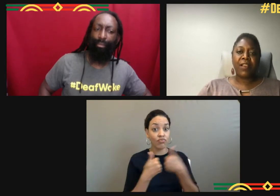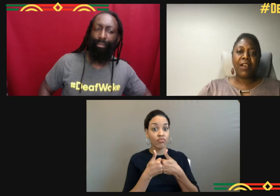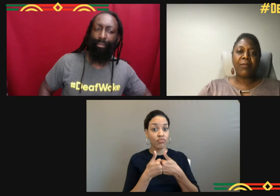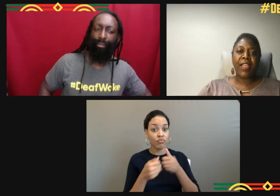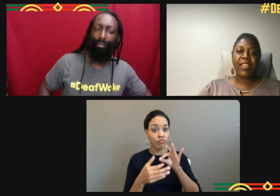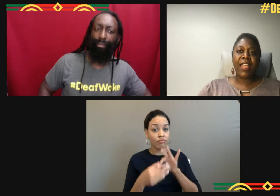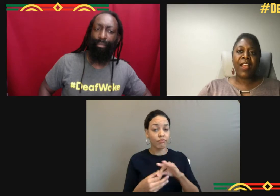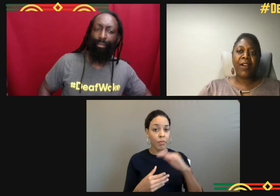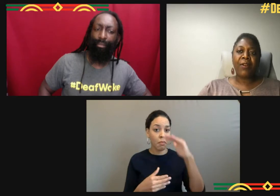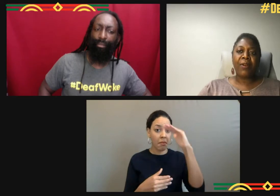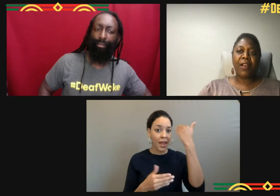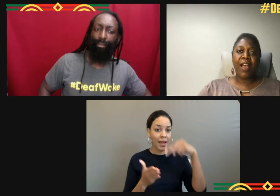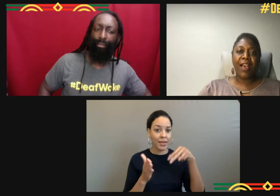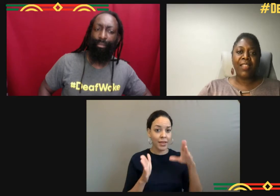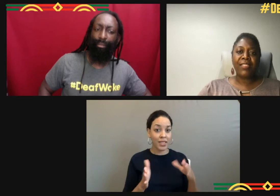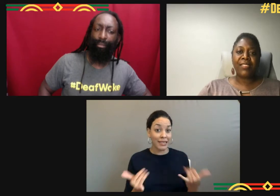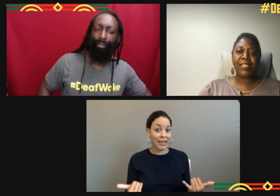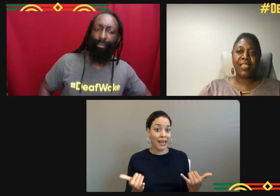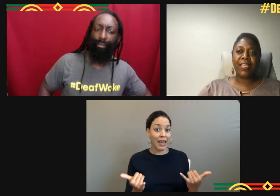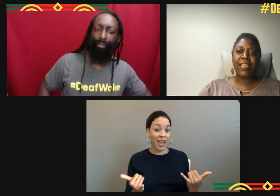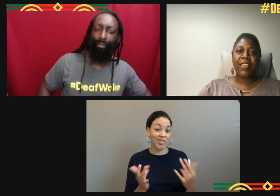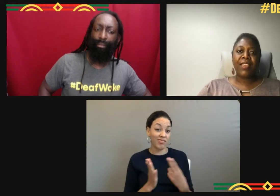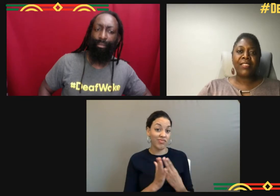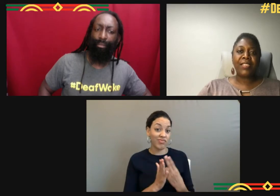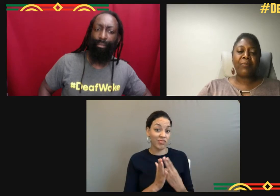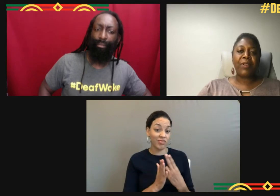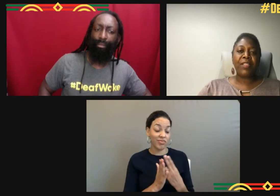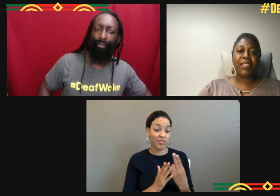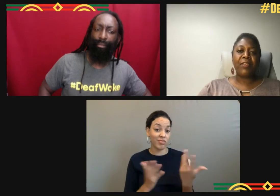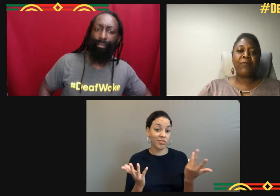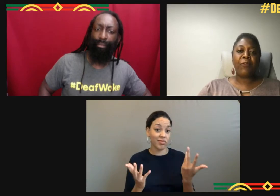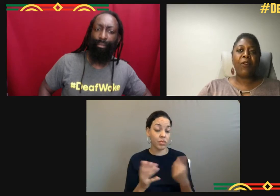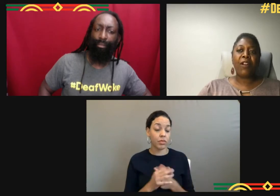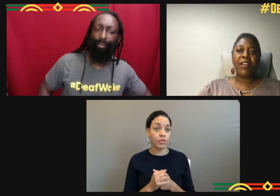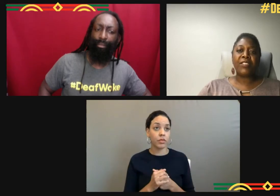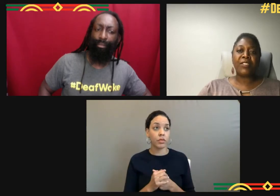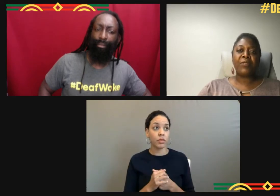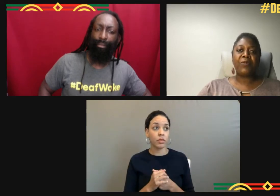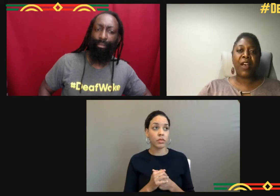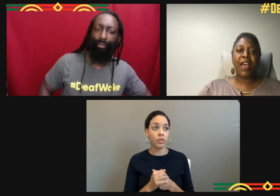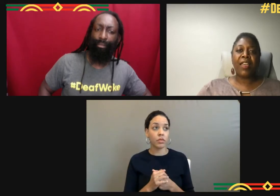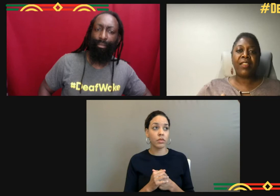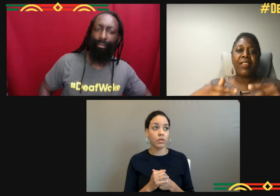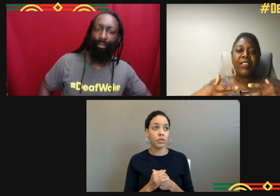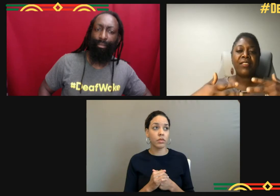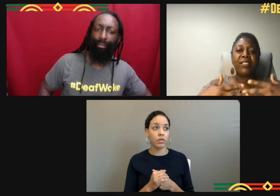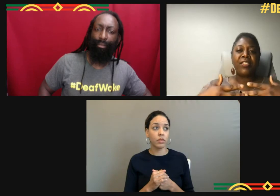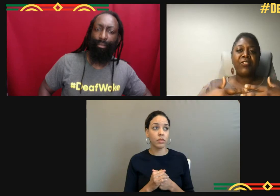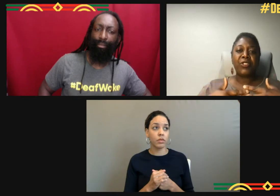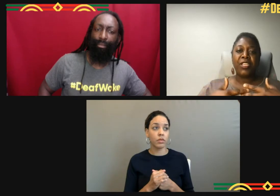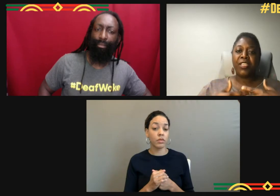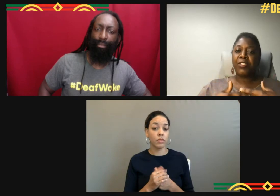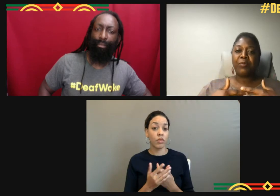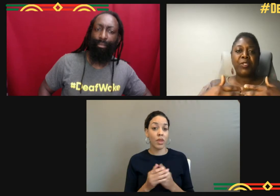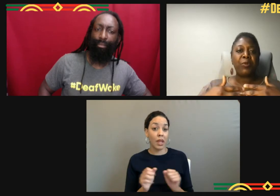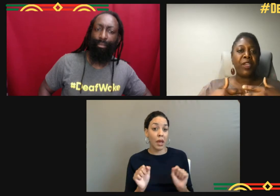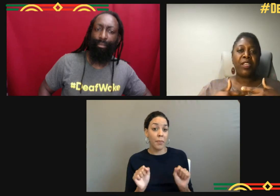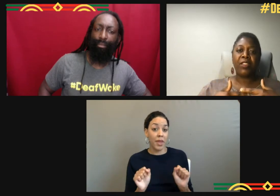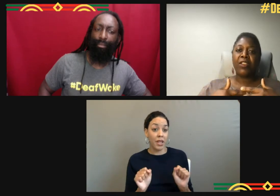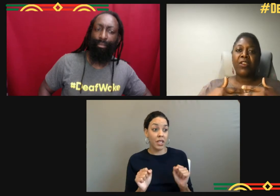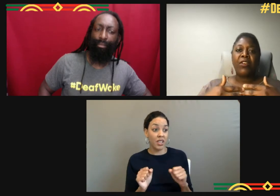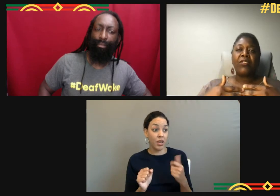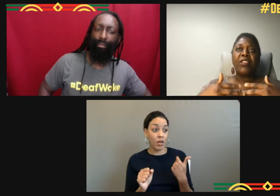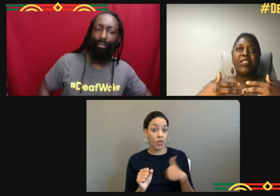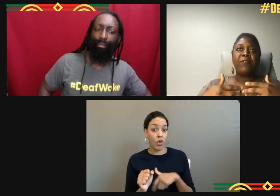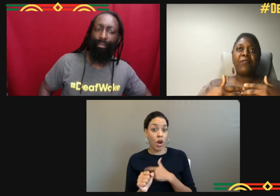dancers right now, honestly, is the ability for us to find the synergies